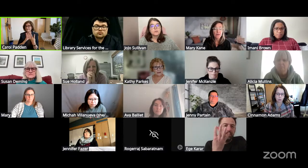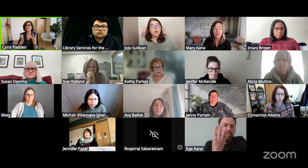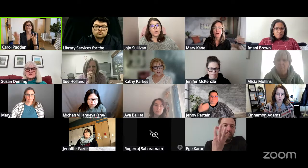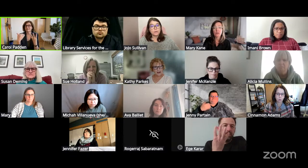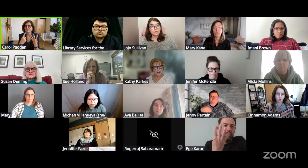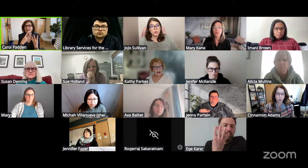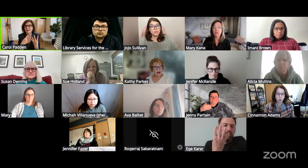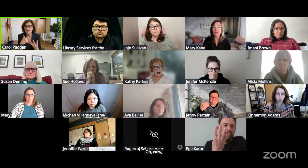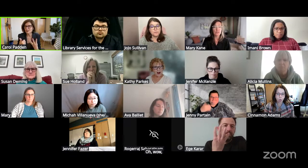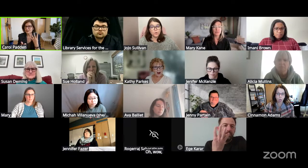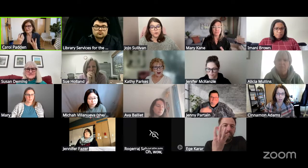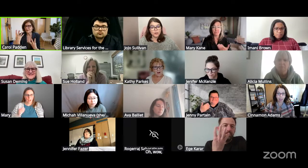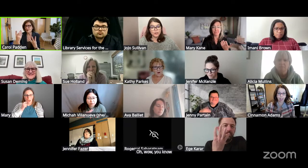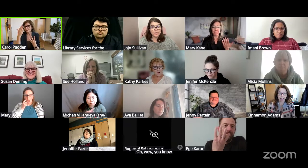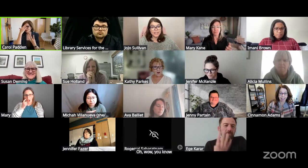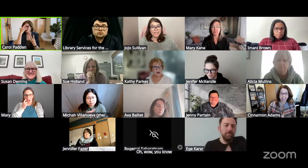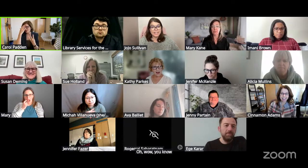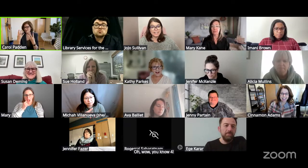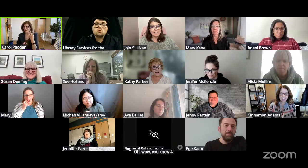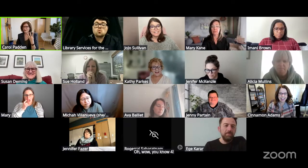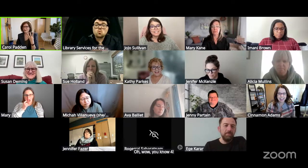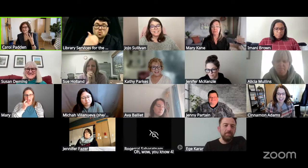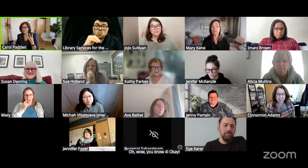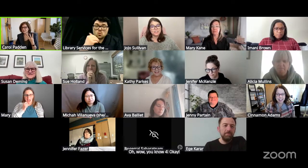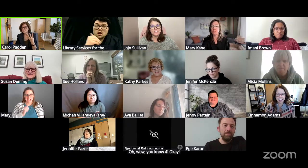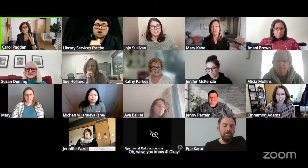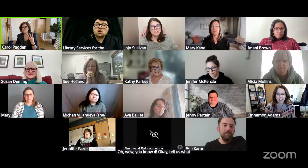Oh, wow, you know four. Okay. Tell us what you know.